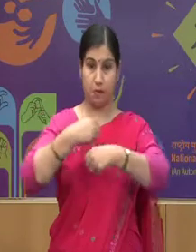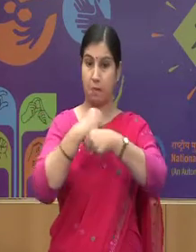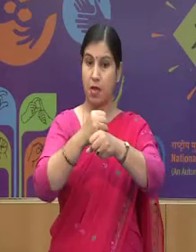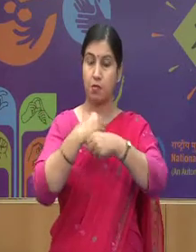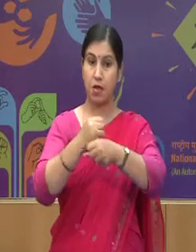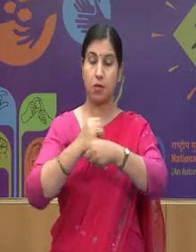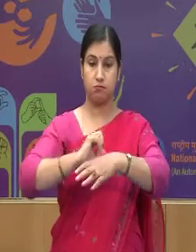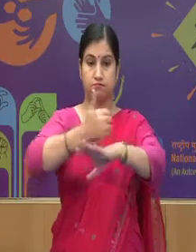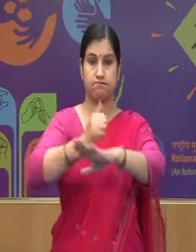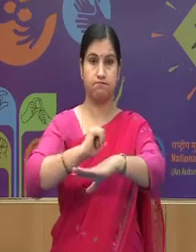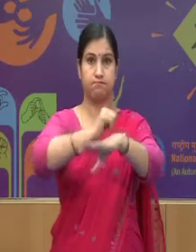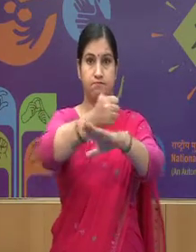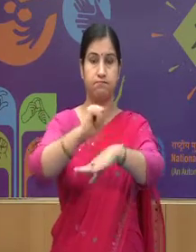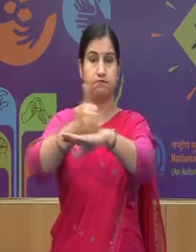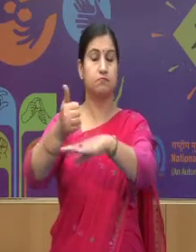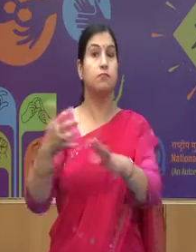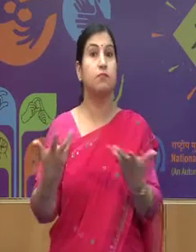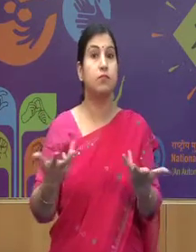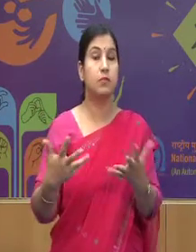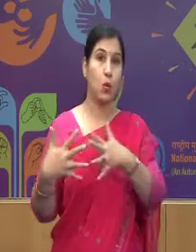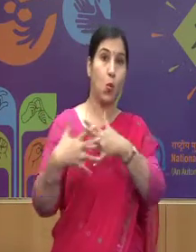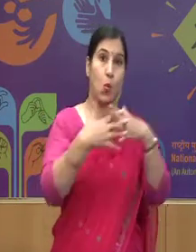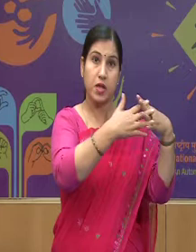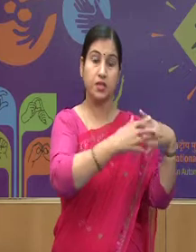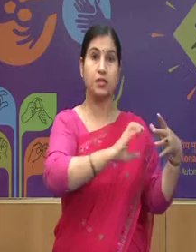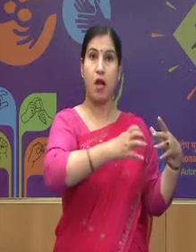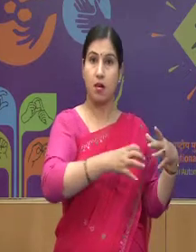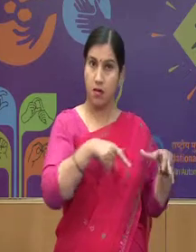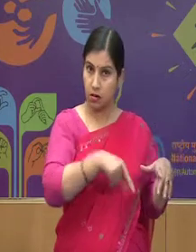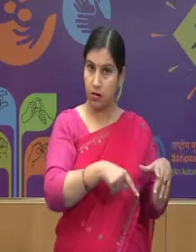industrialization in the Western countries,